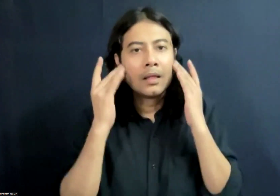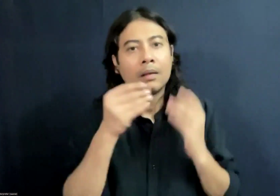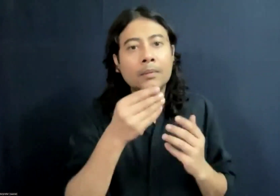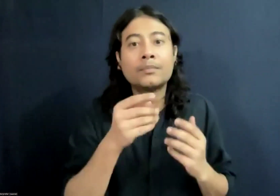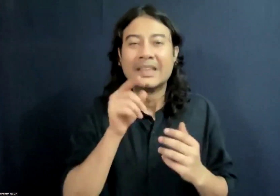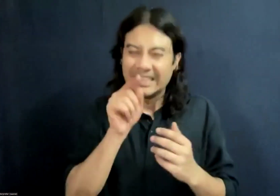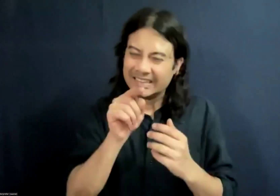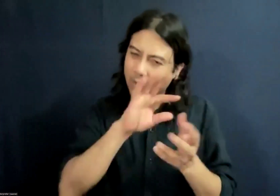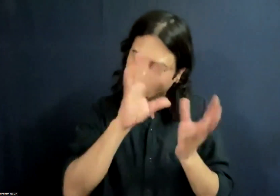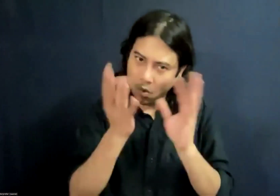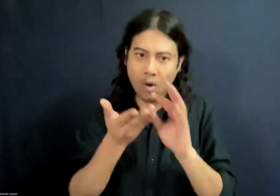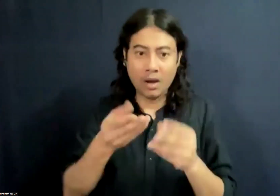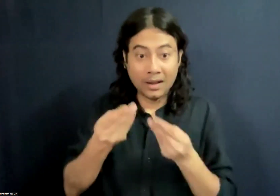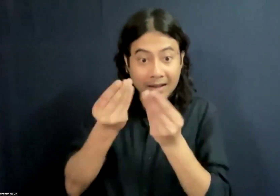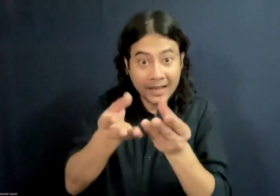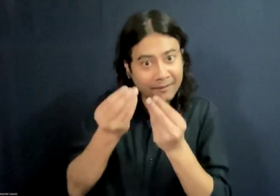Okay.